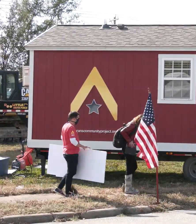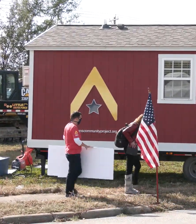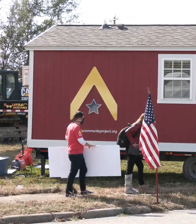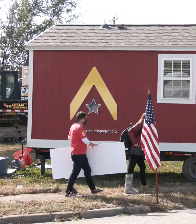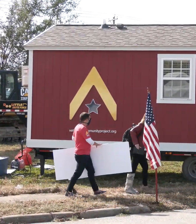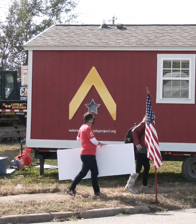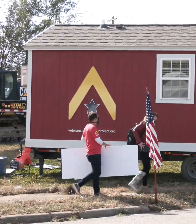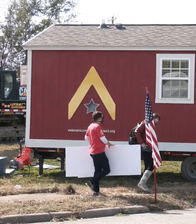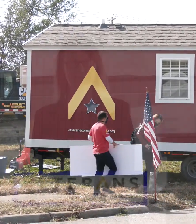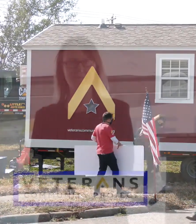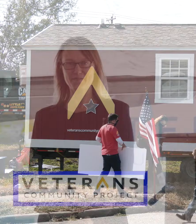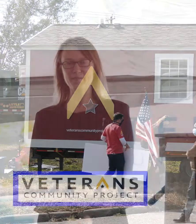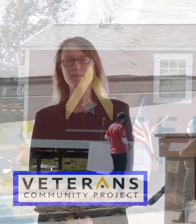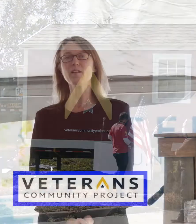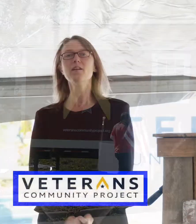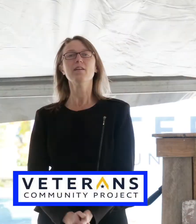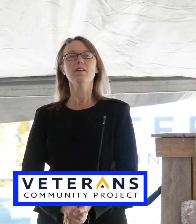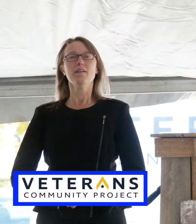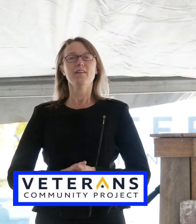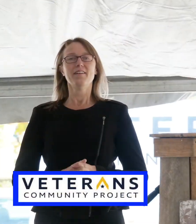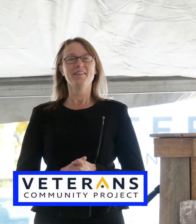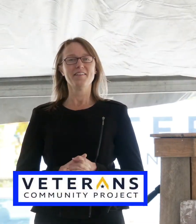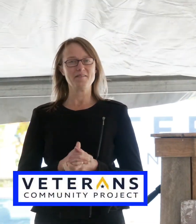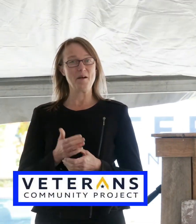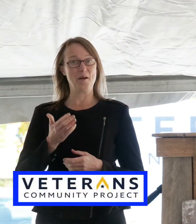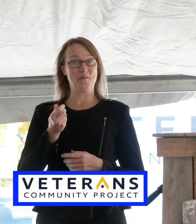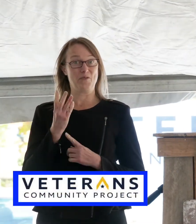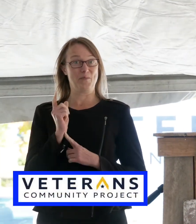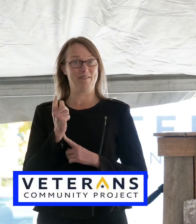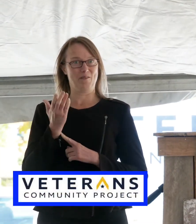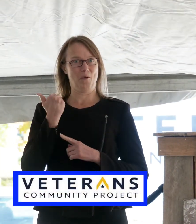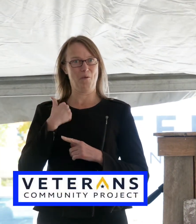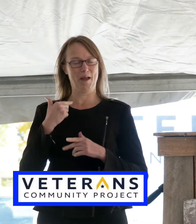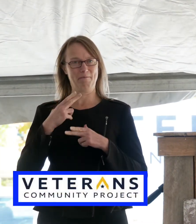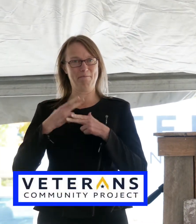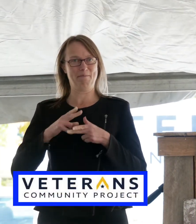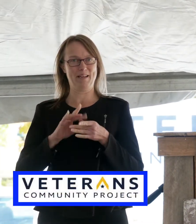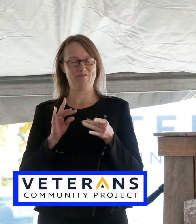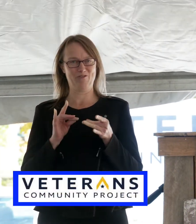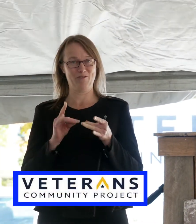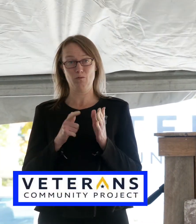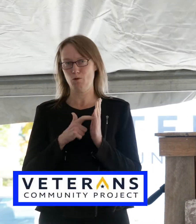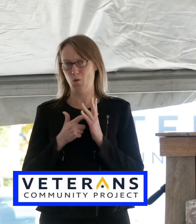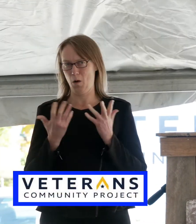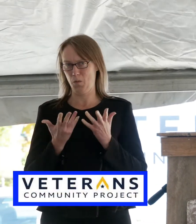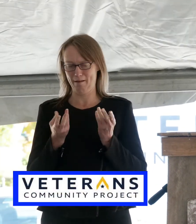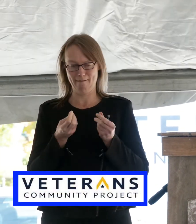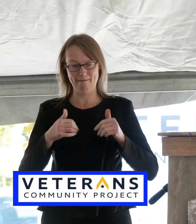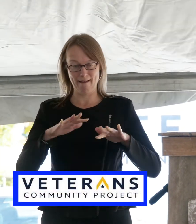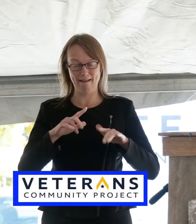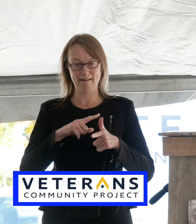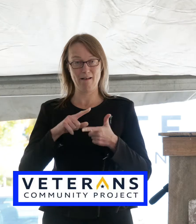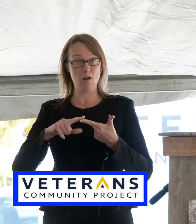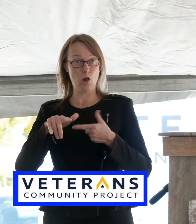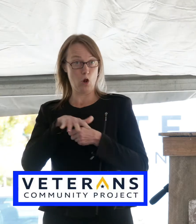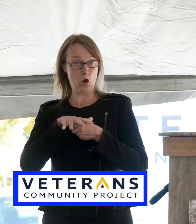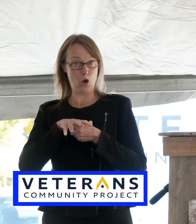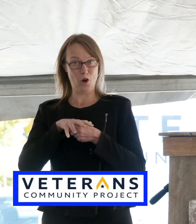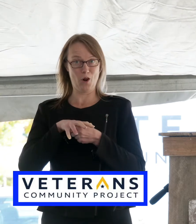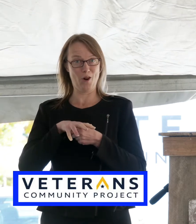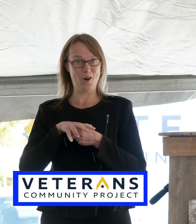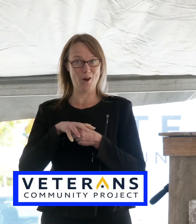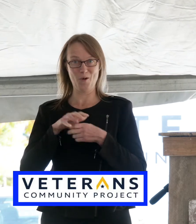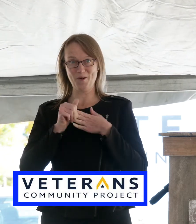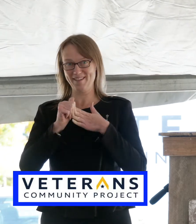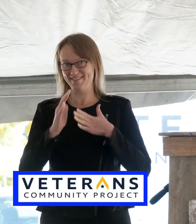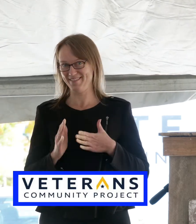All right, as I mentioned a few minutes ago, it takes land, it takes local champions, and it takes